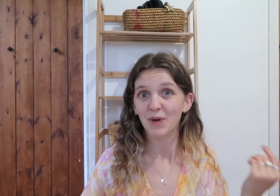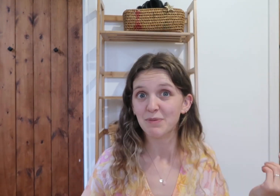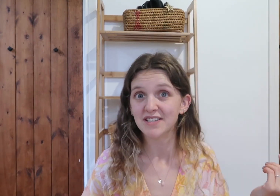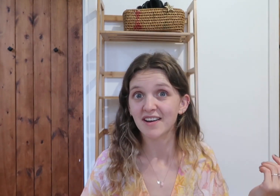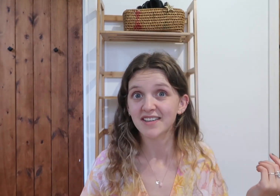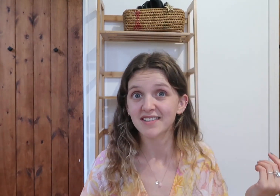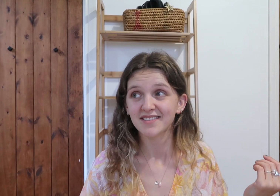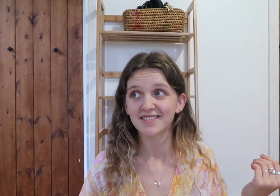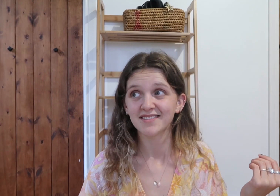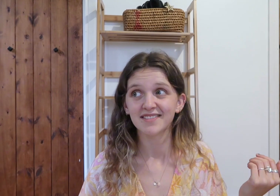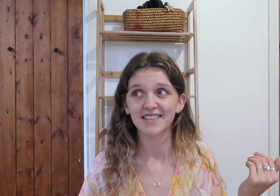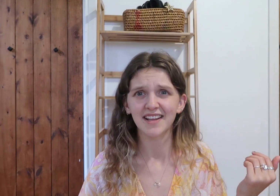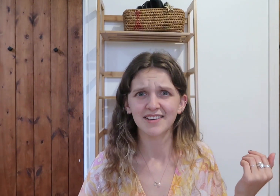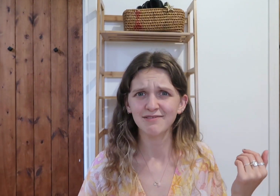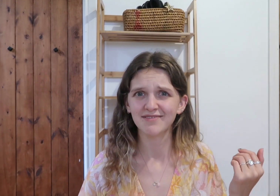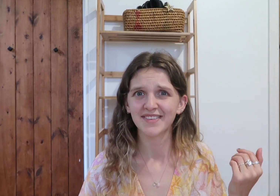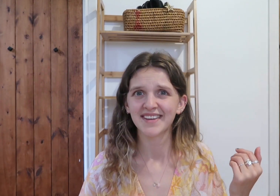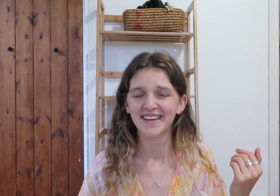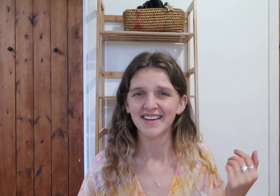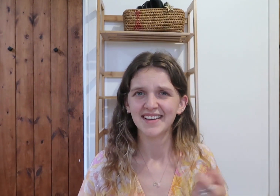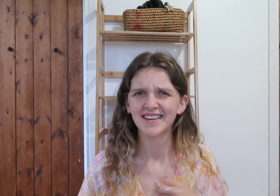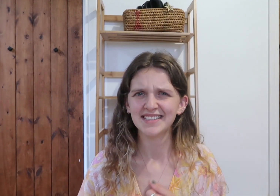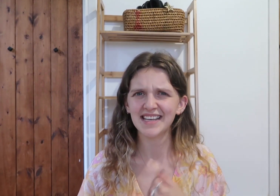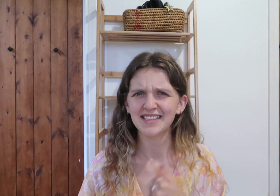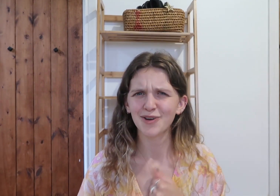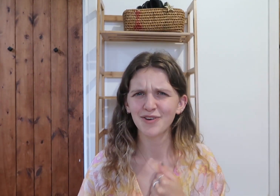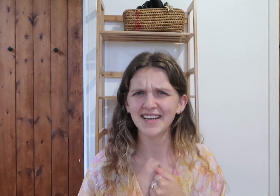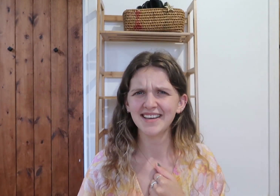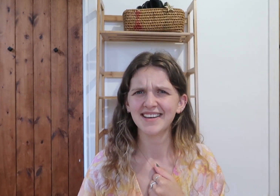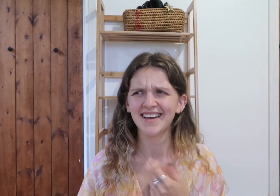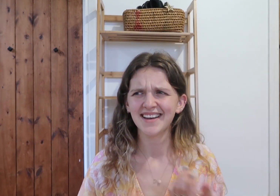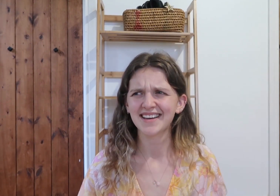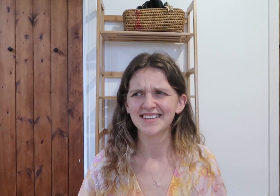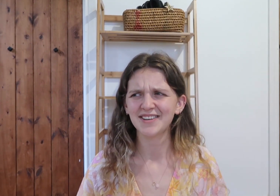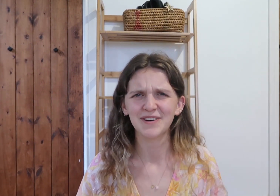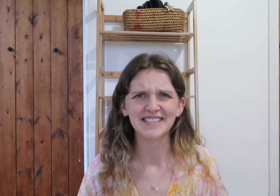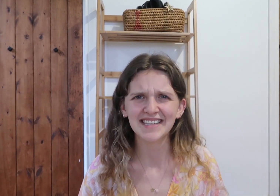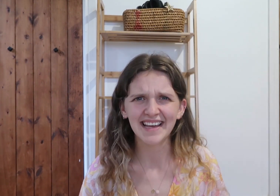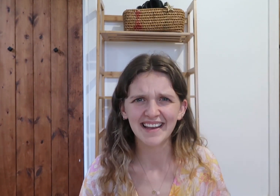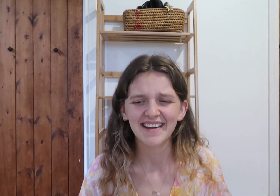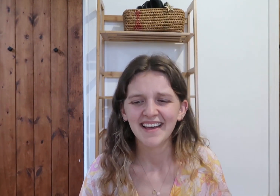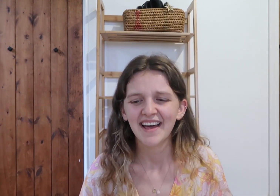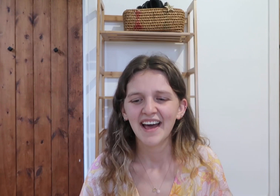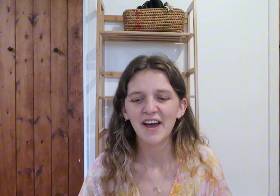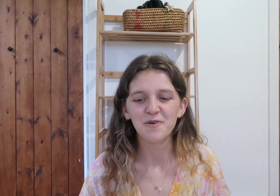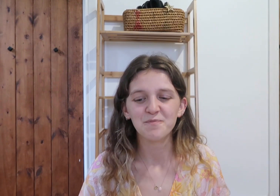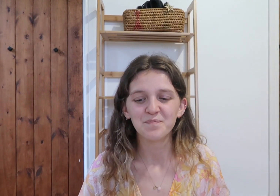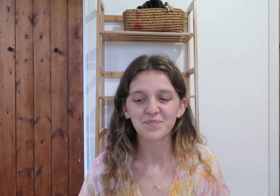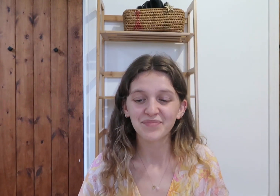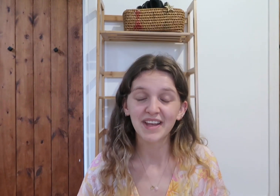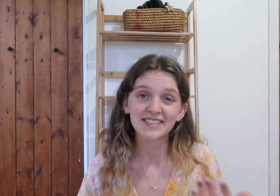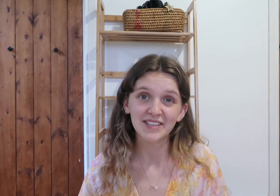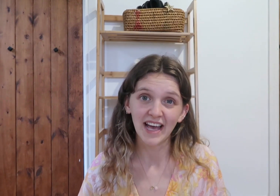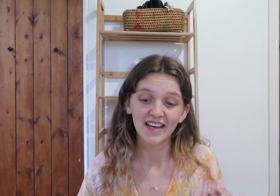baby sign is like, is he saying sorry? Like, I don't know what he's saying. So yeah,